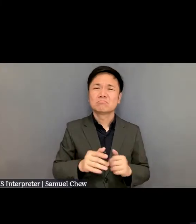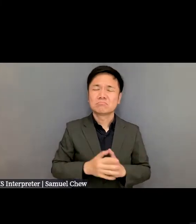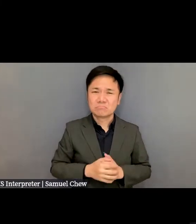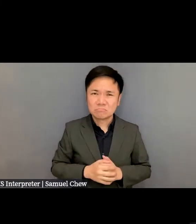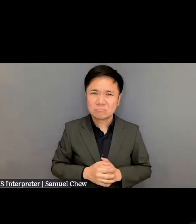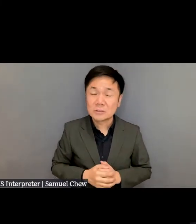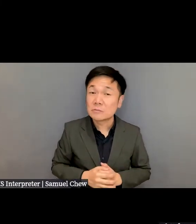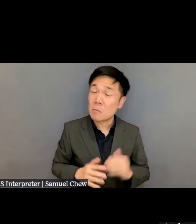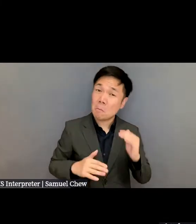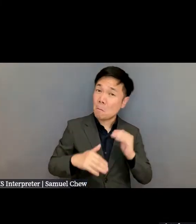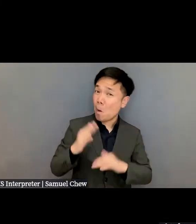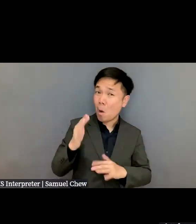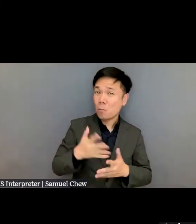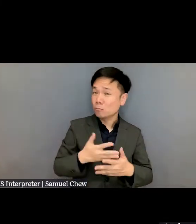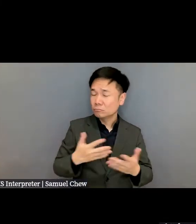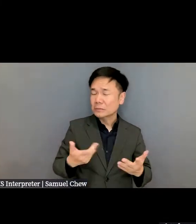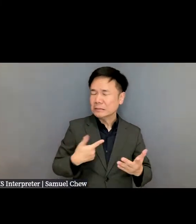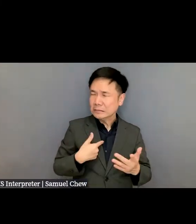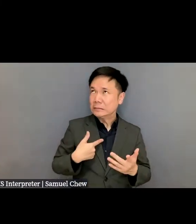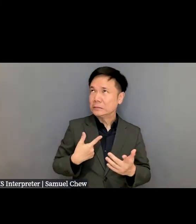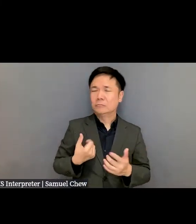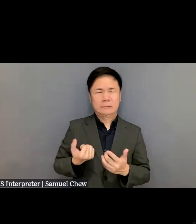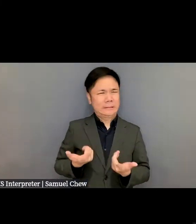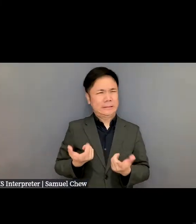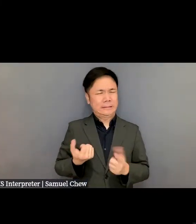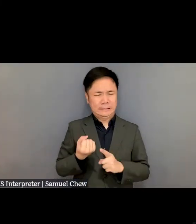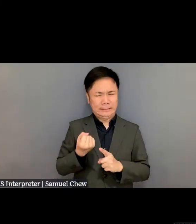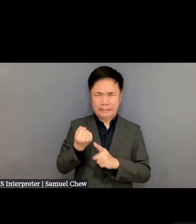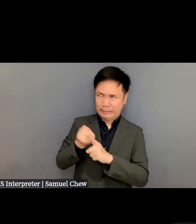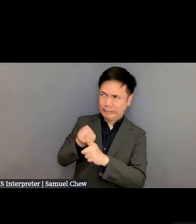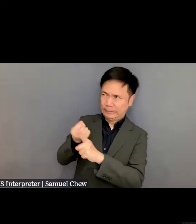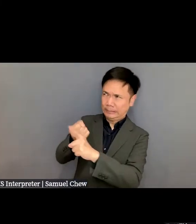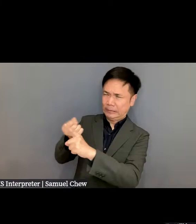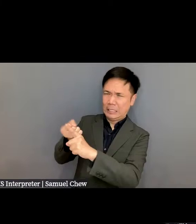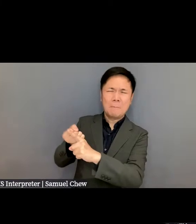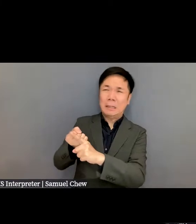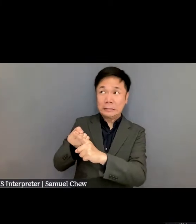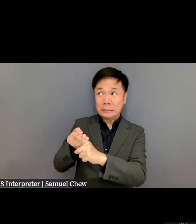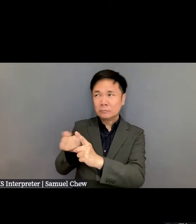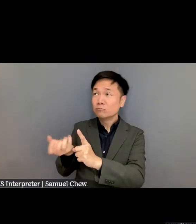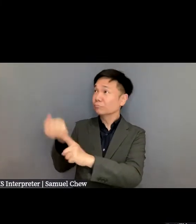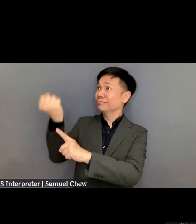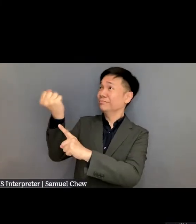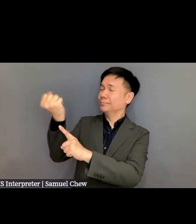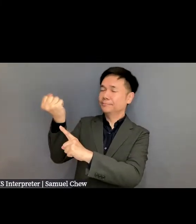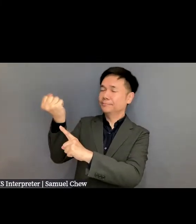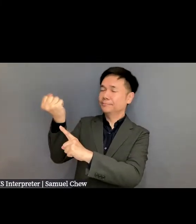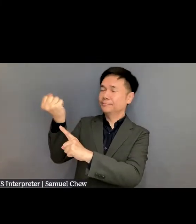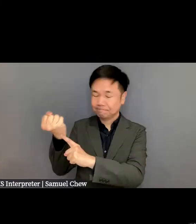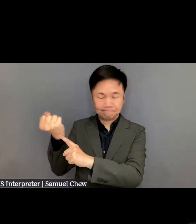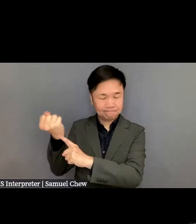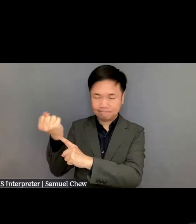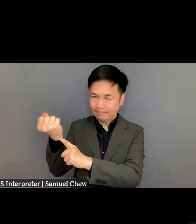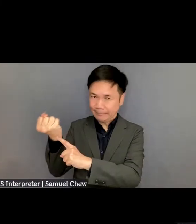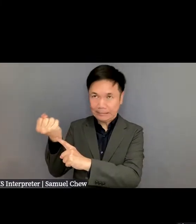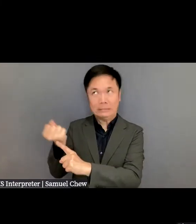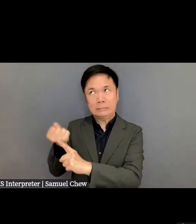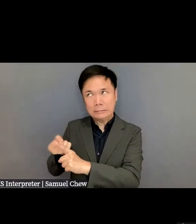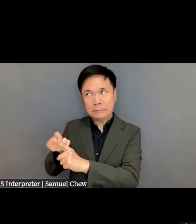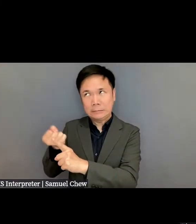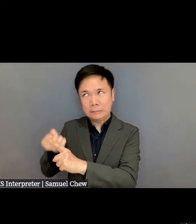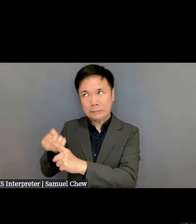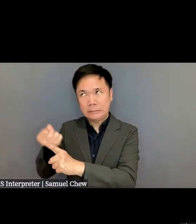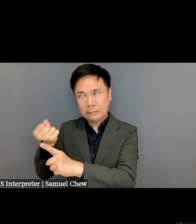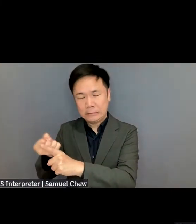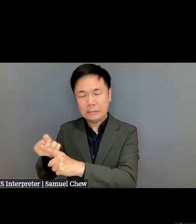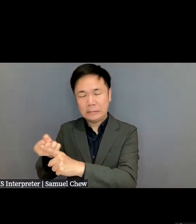it, but I'll be quite frank, it is a challenge. It's not all, success. It is a challenge